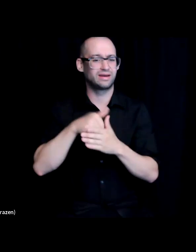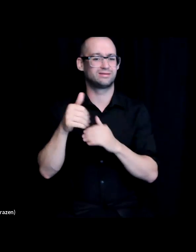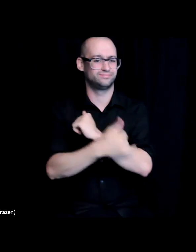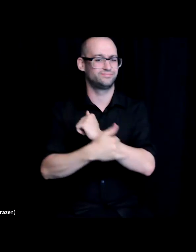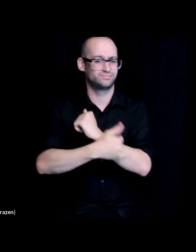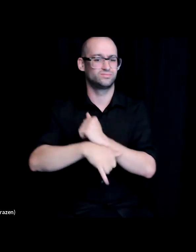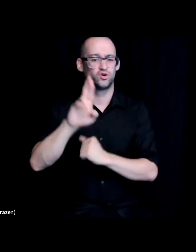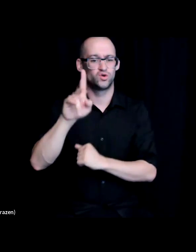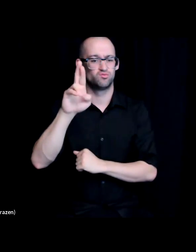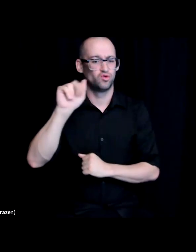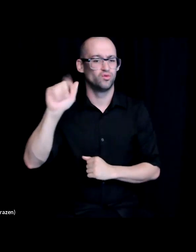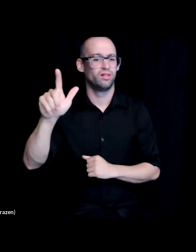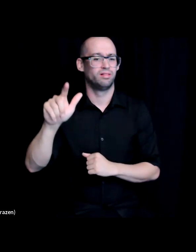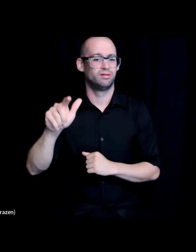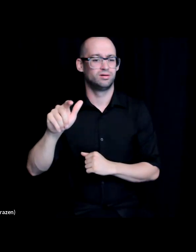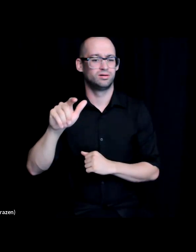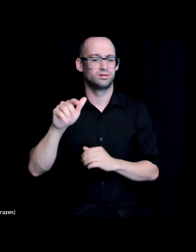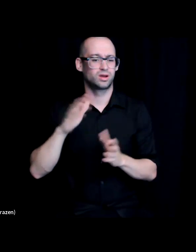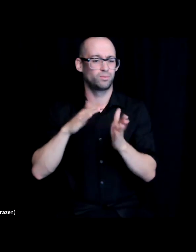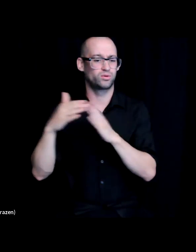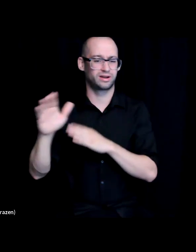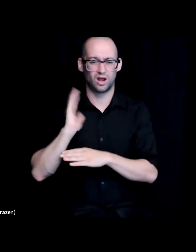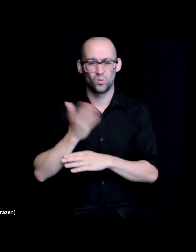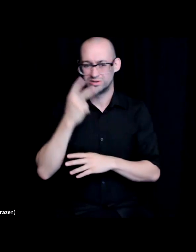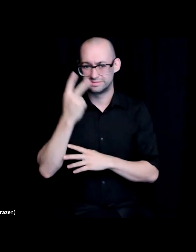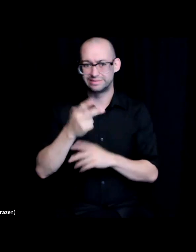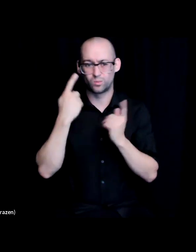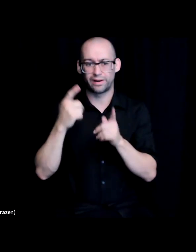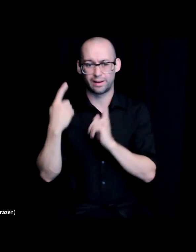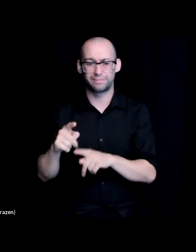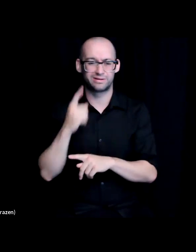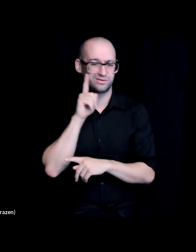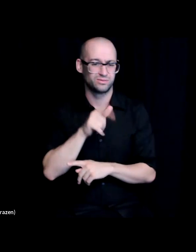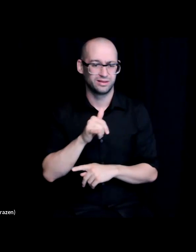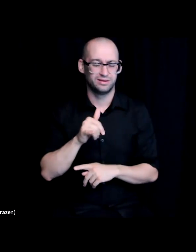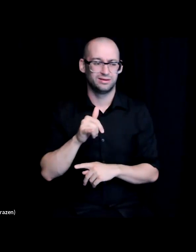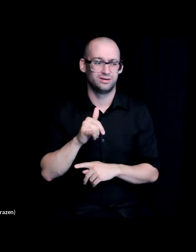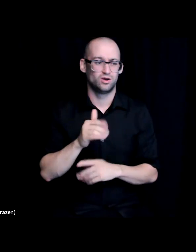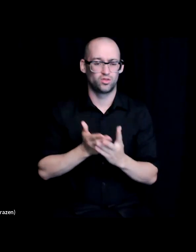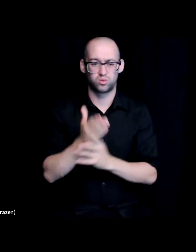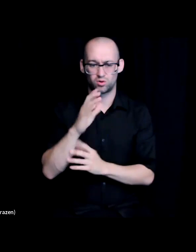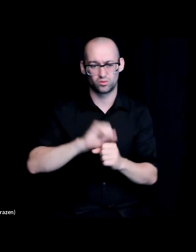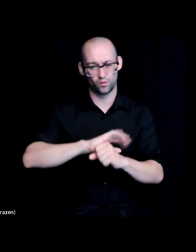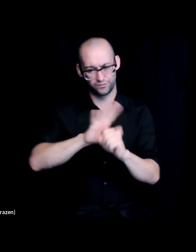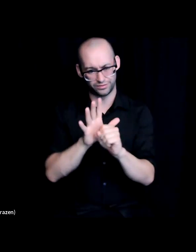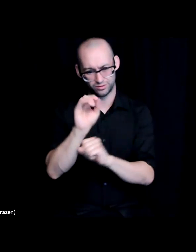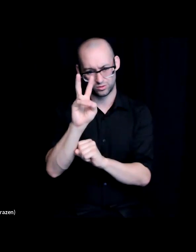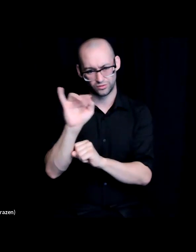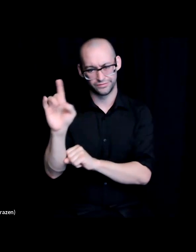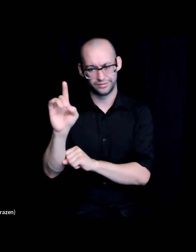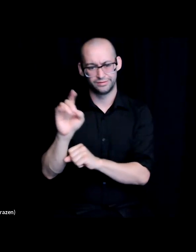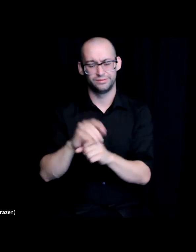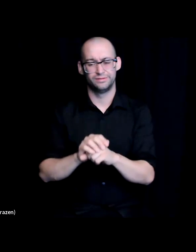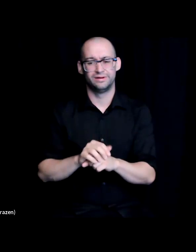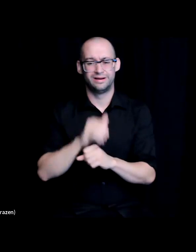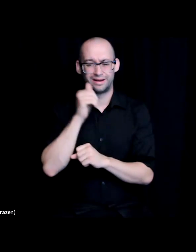communities. And we've seen what's happened really through the COVID period, not